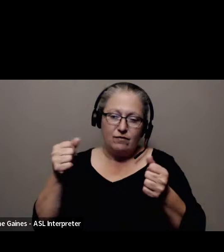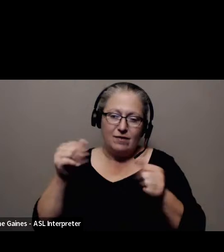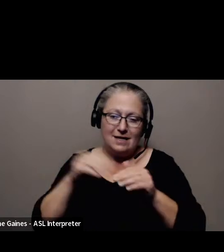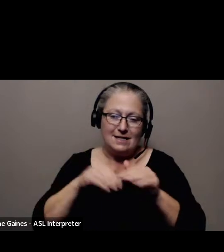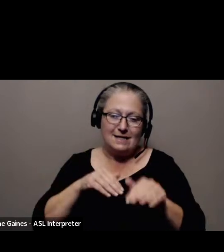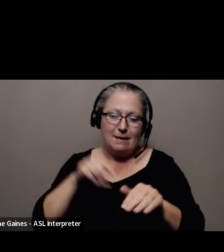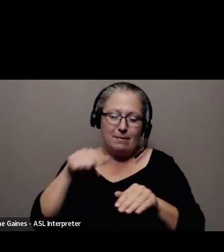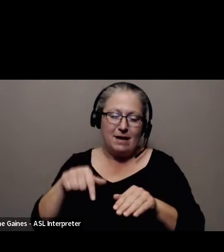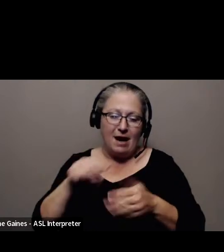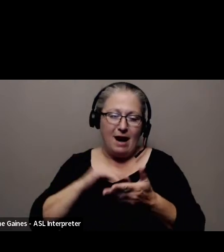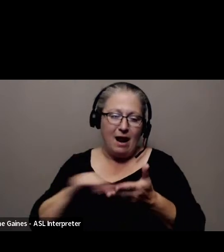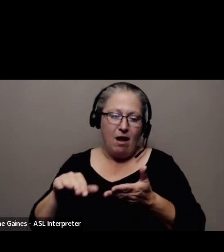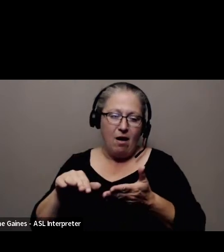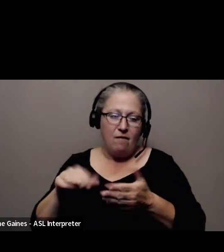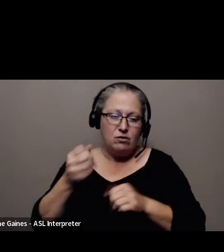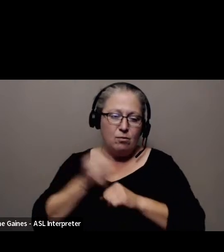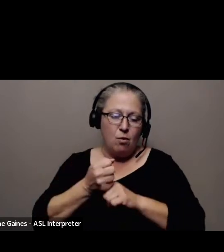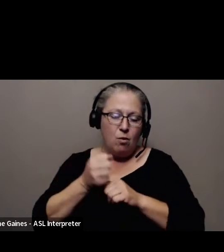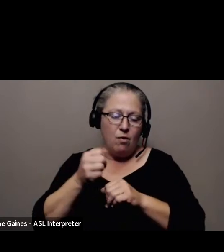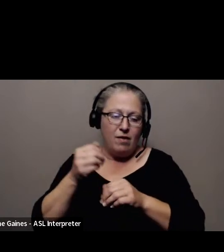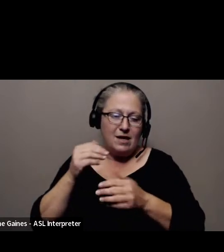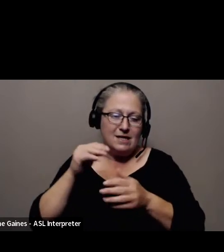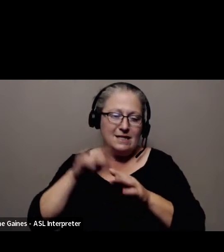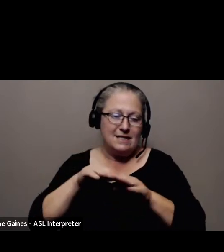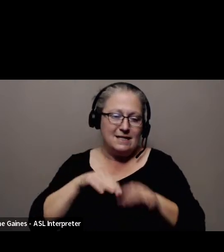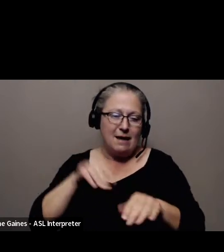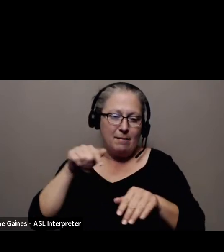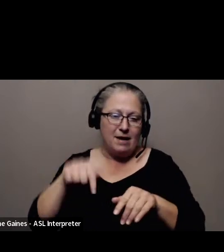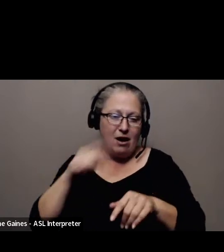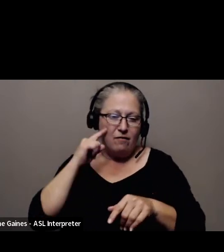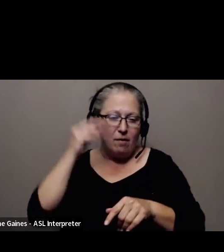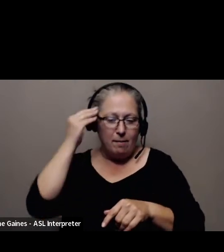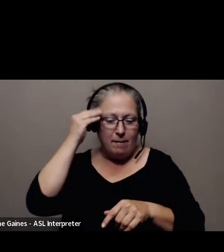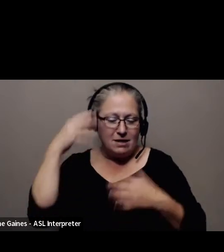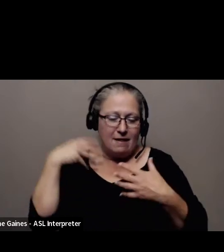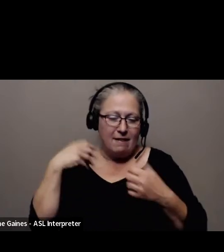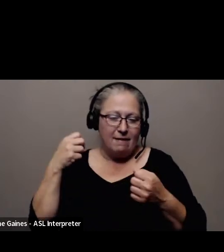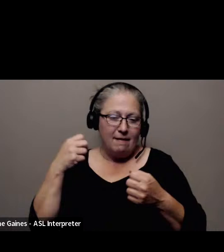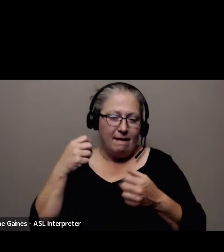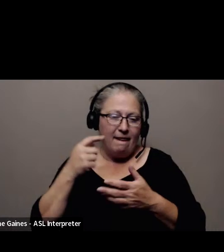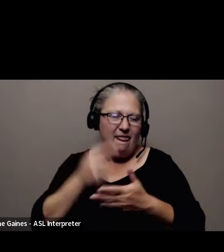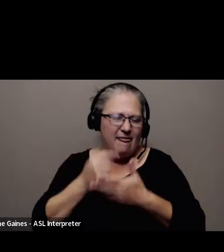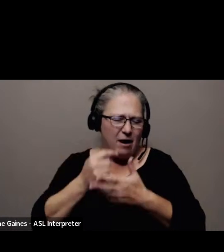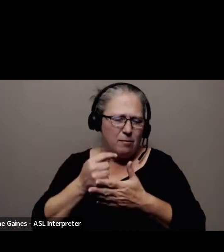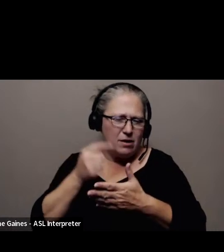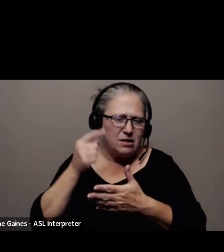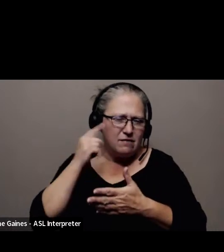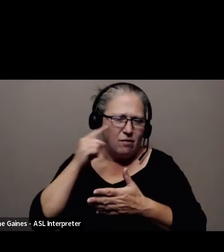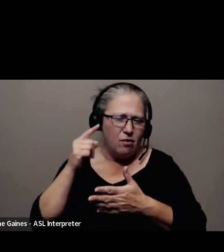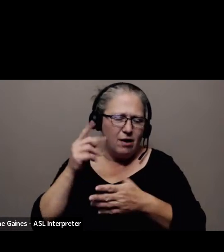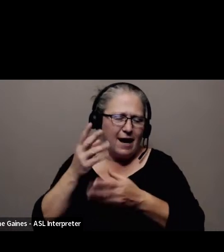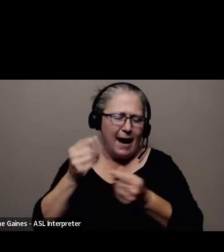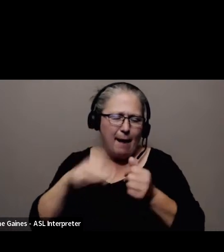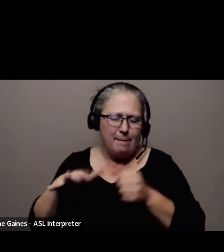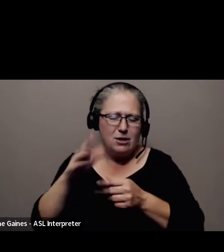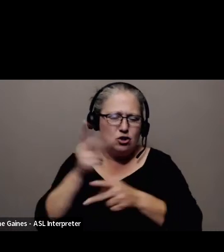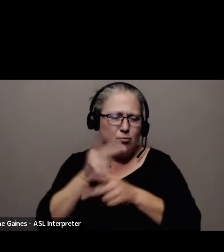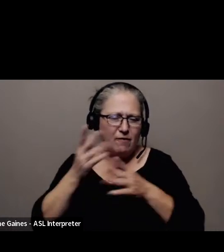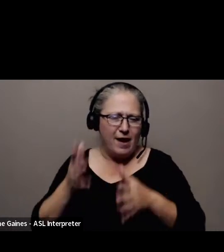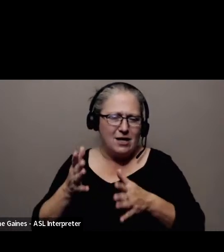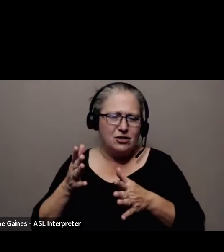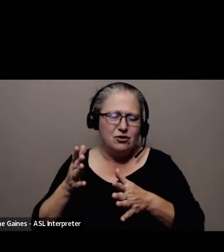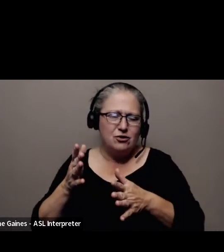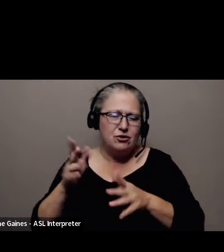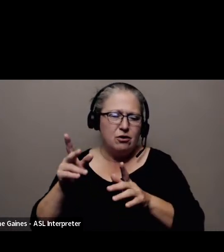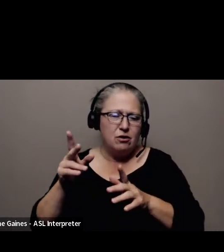the layoff that supported the step down program for the mental health therapists, student success coordinators, and campus supervisors. This is